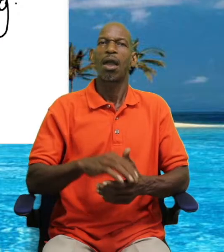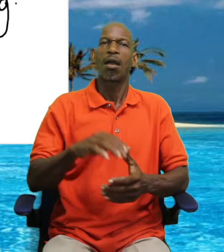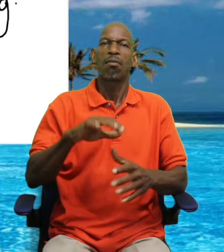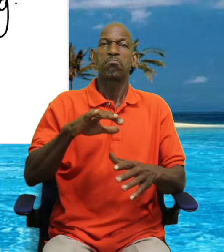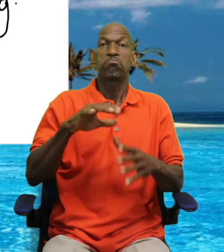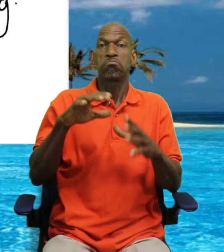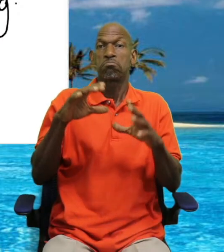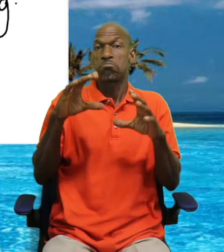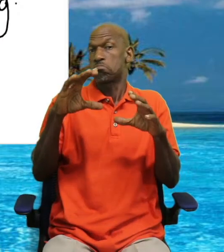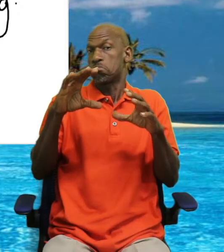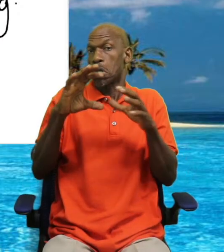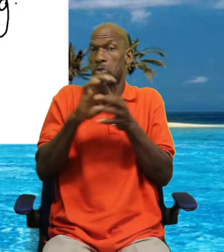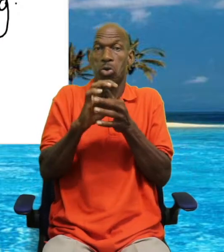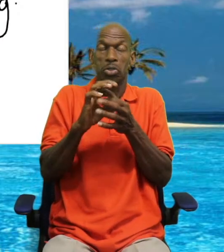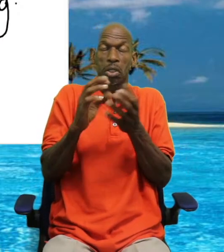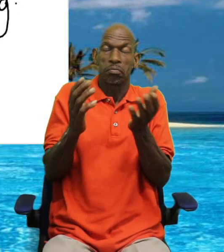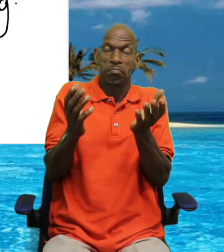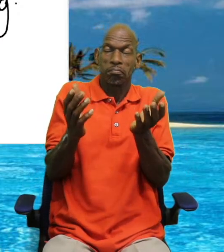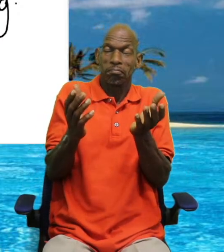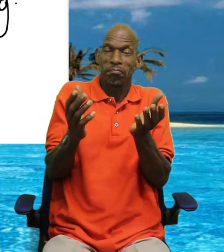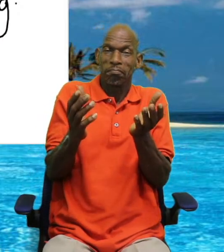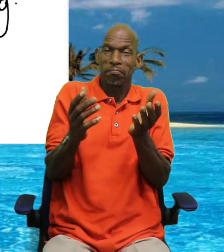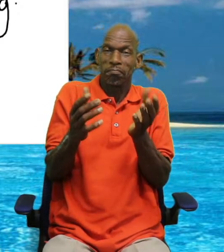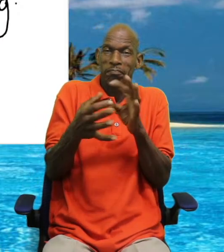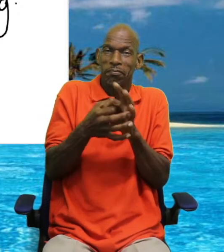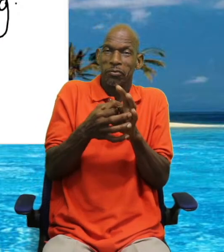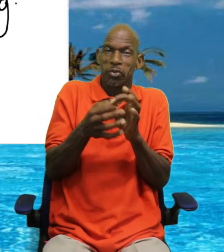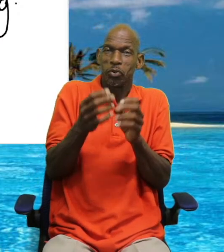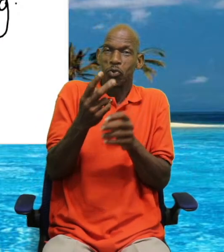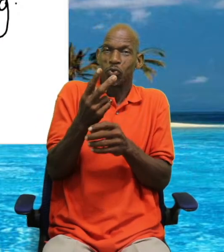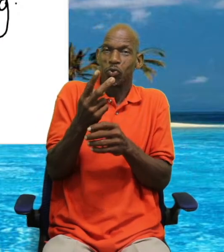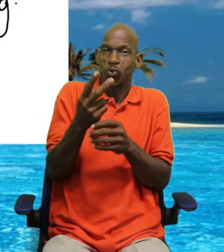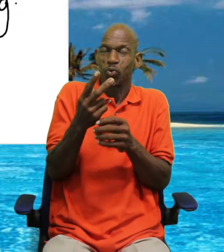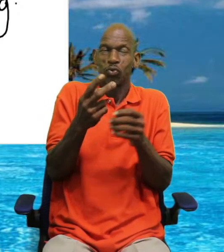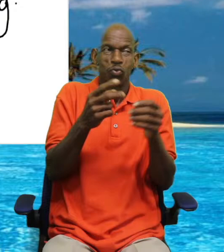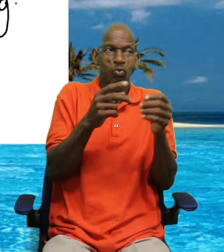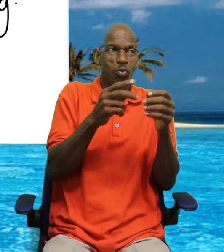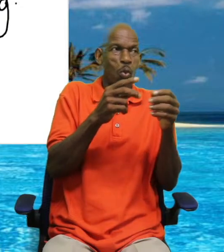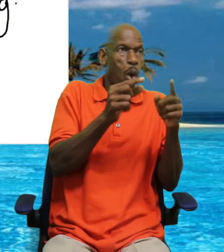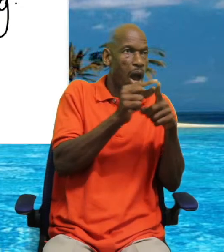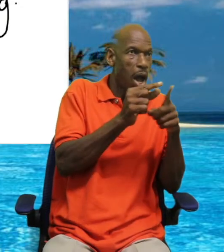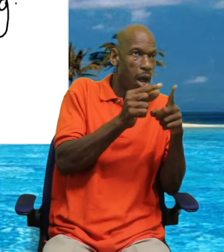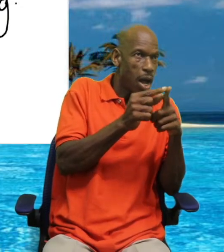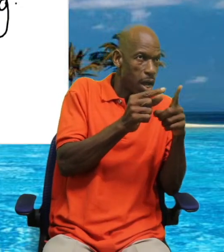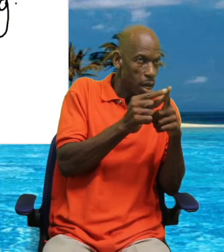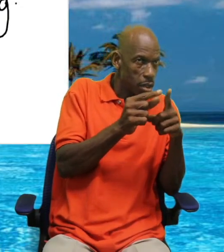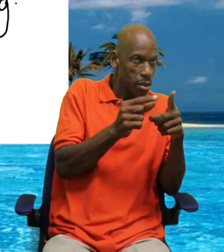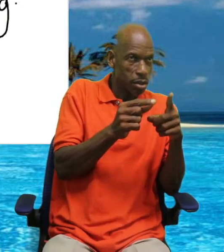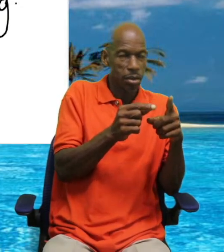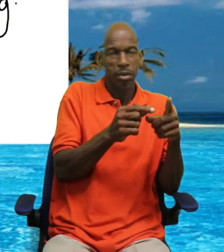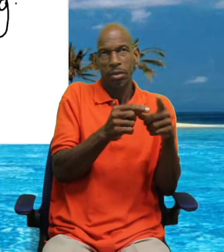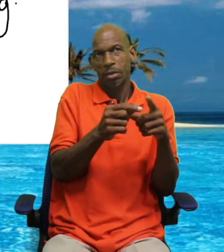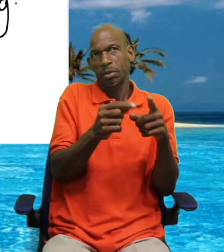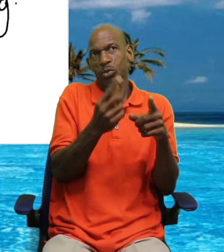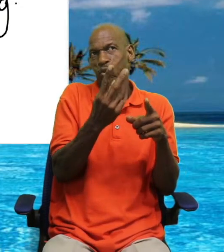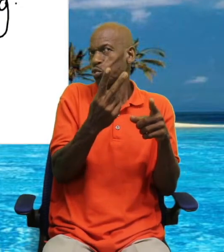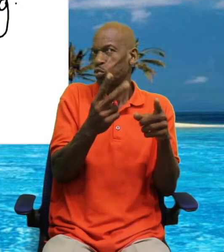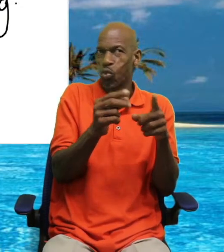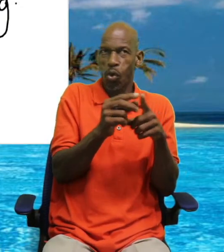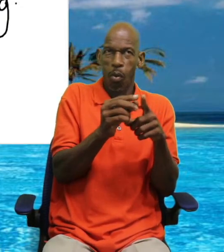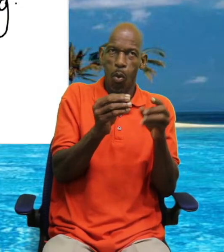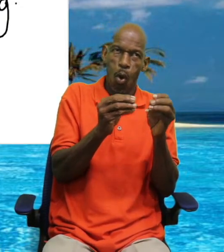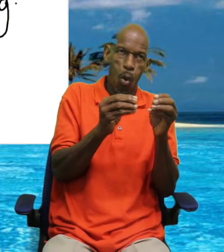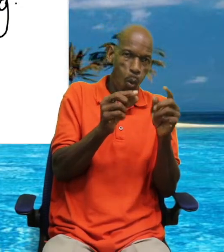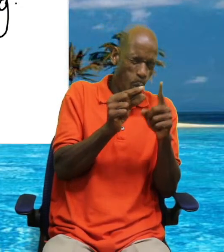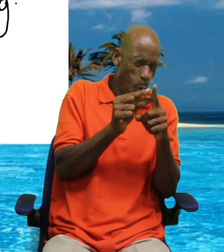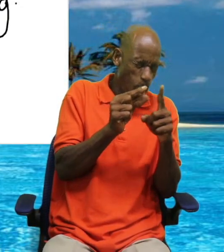Remember, conjunction joins Join sentences. The